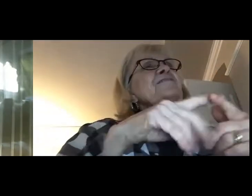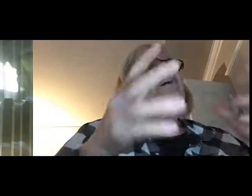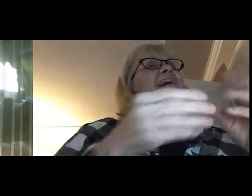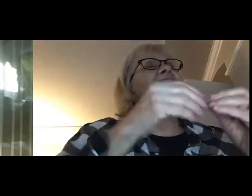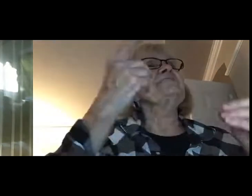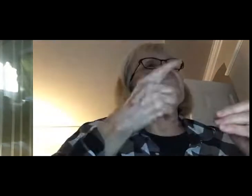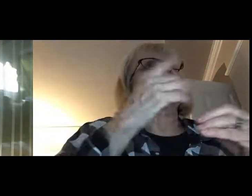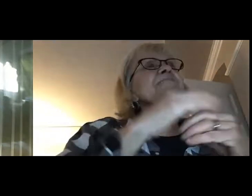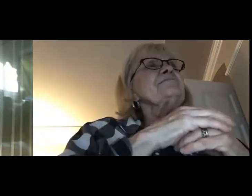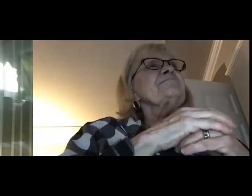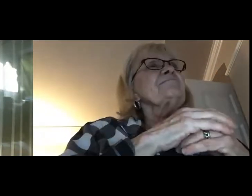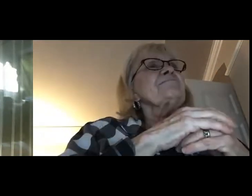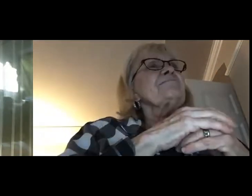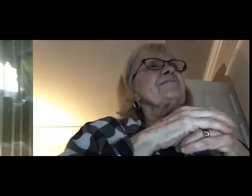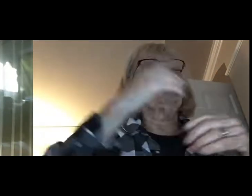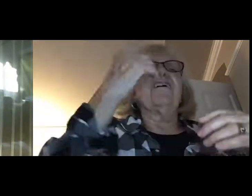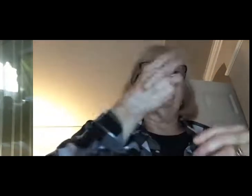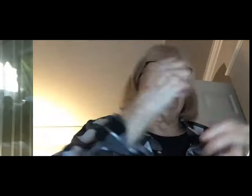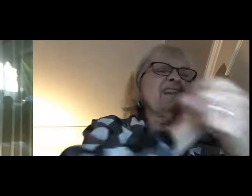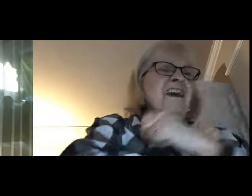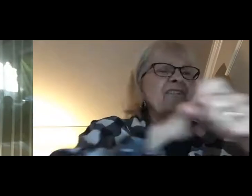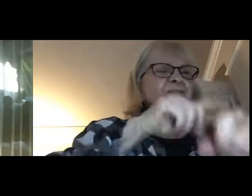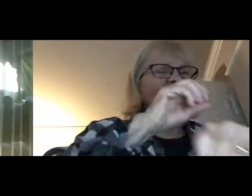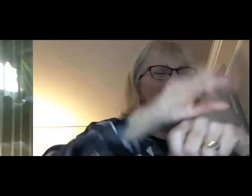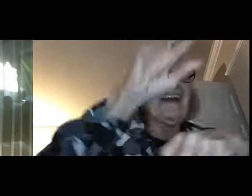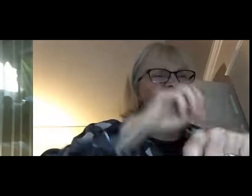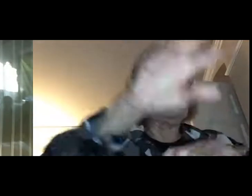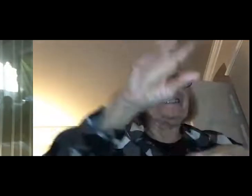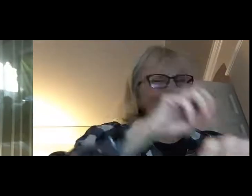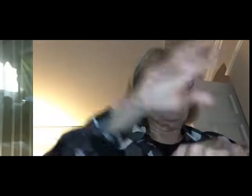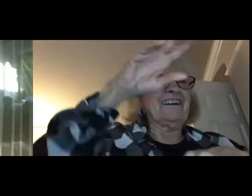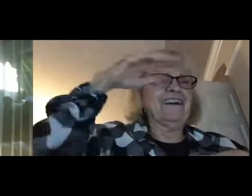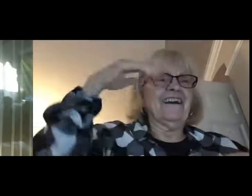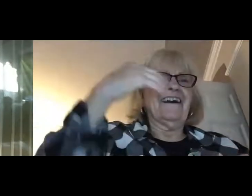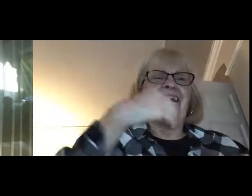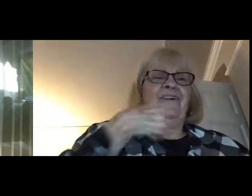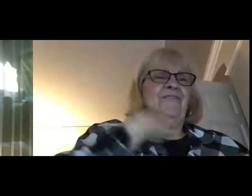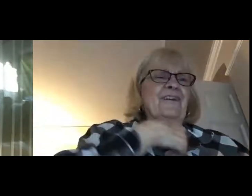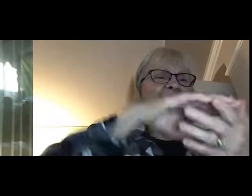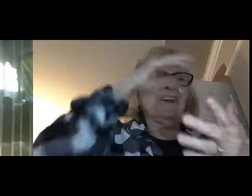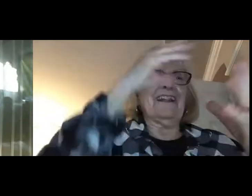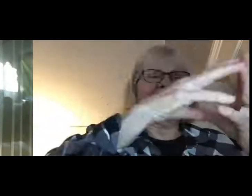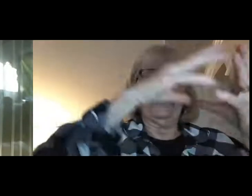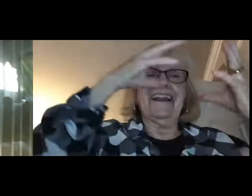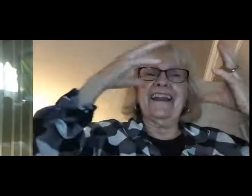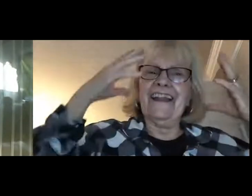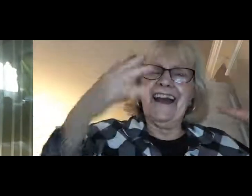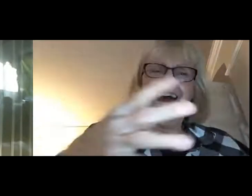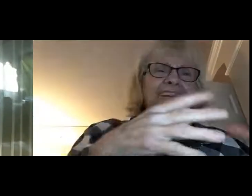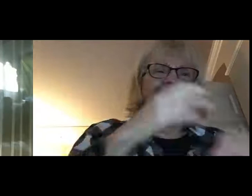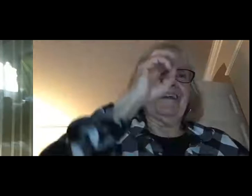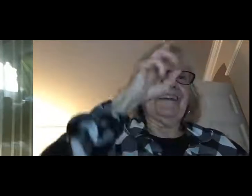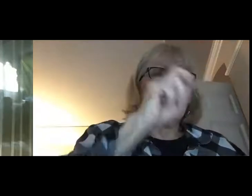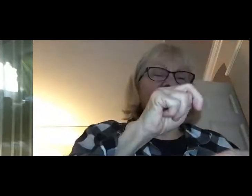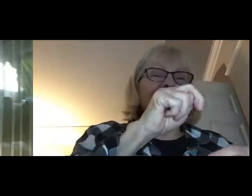I remember what I wanted to, something I wanted to share. But I send love, send it so much. We learned